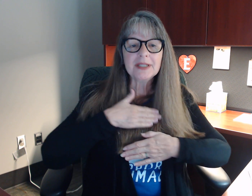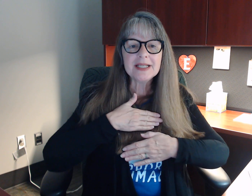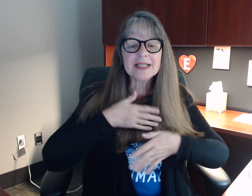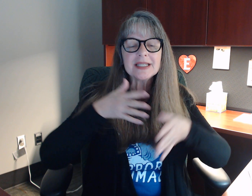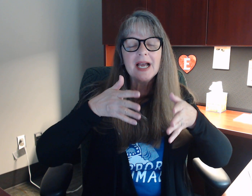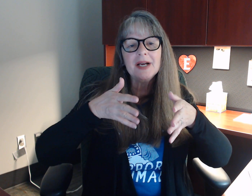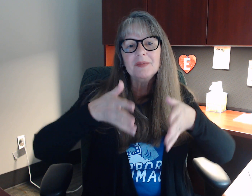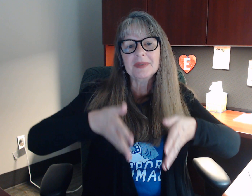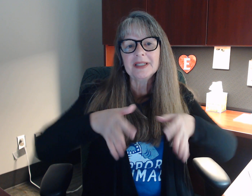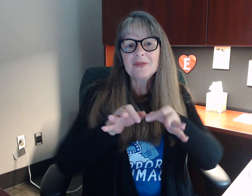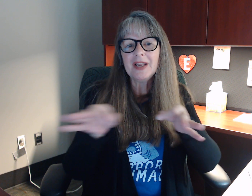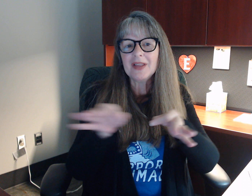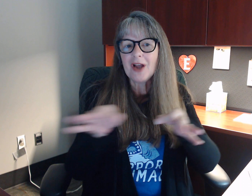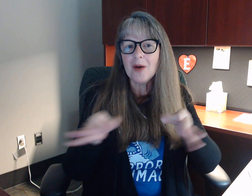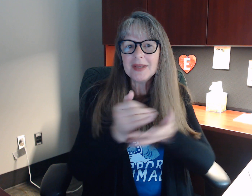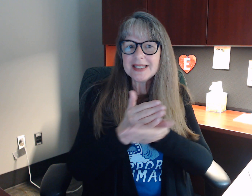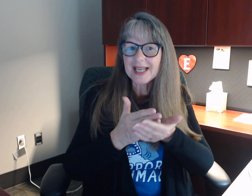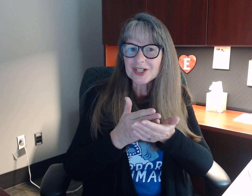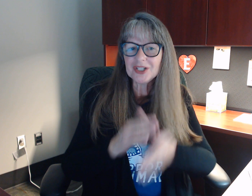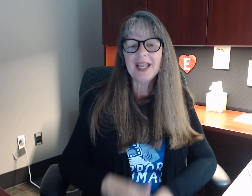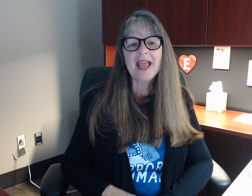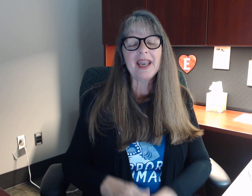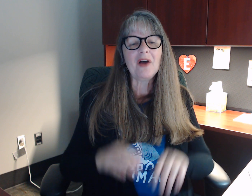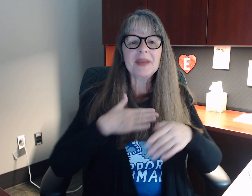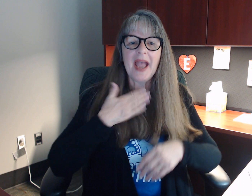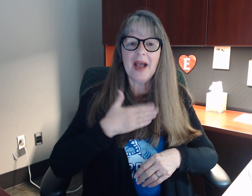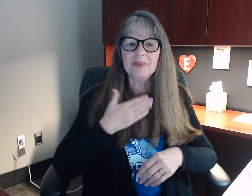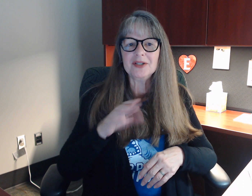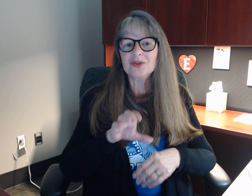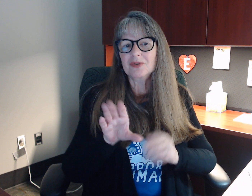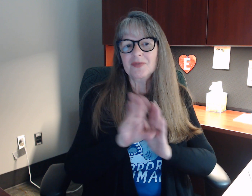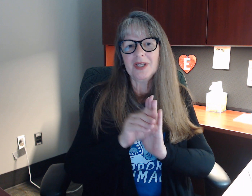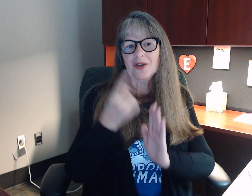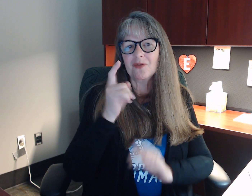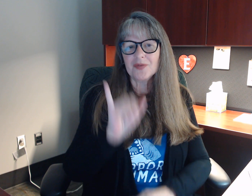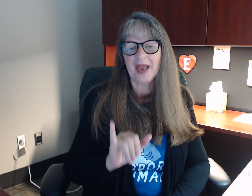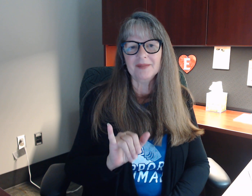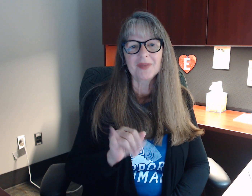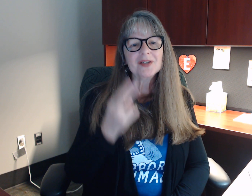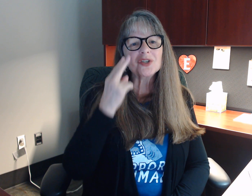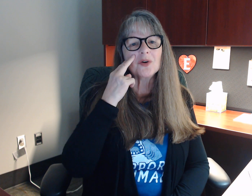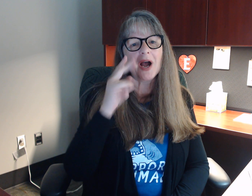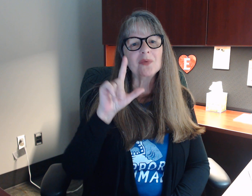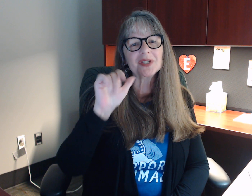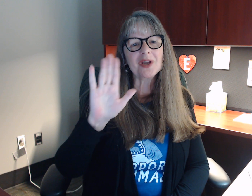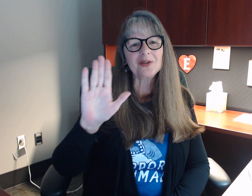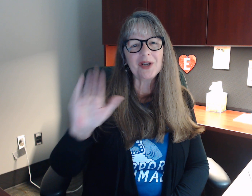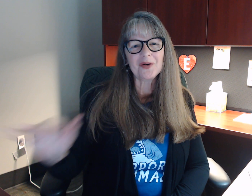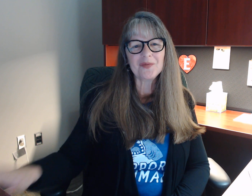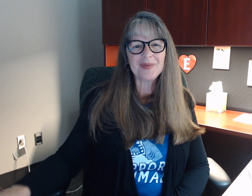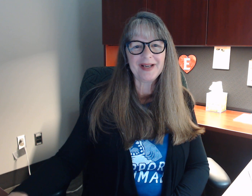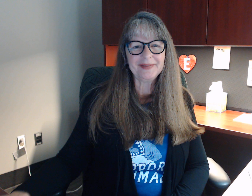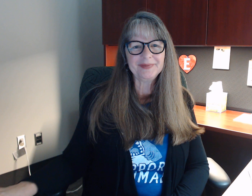please leave it in the comment section, and I'll be happy to do a video for that. So I will see y'all later. Bye.